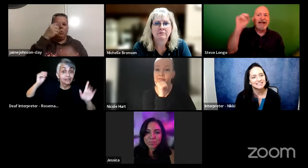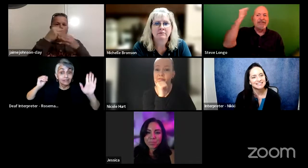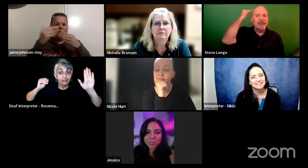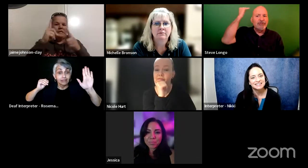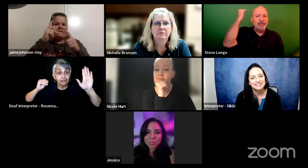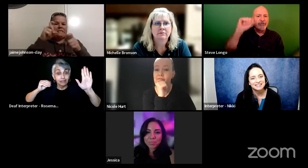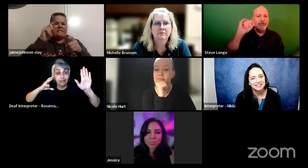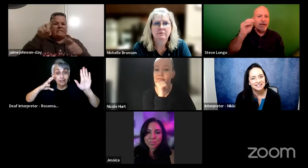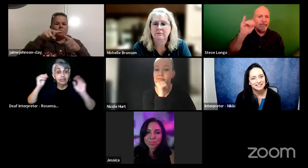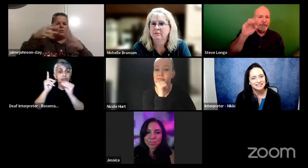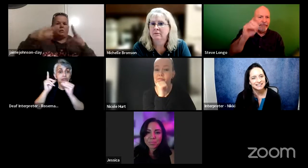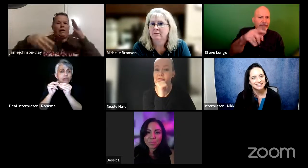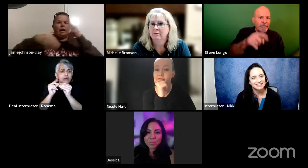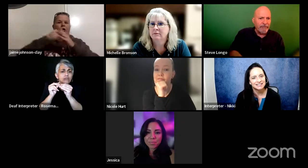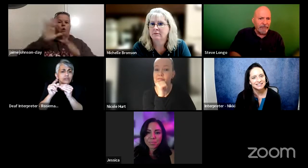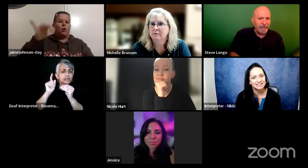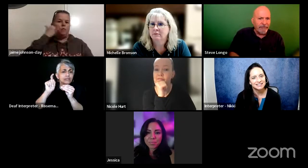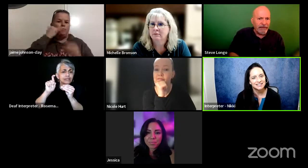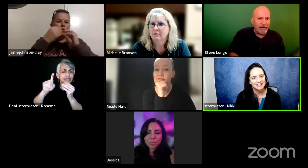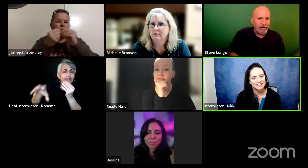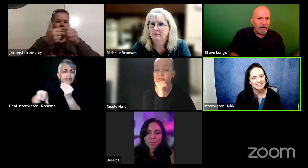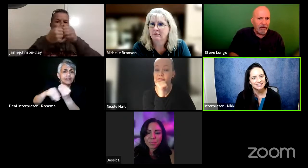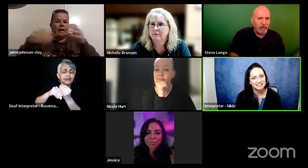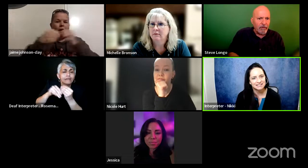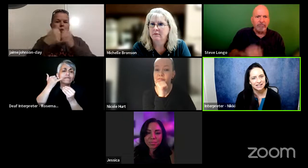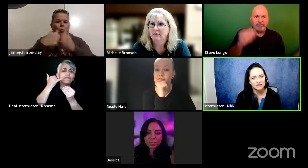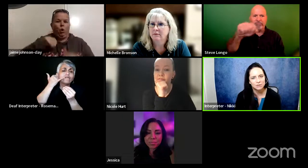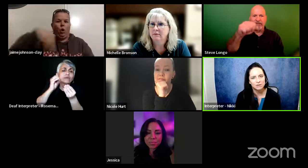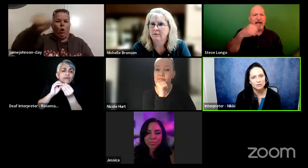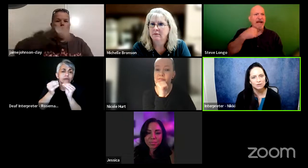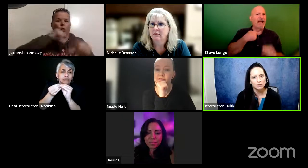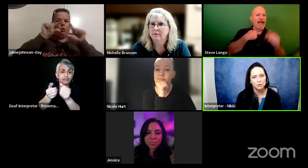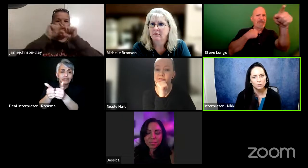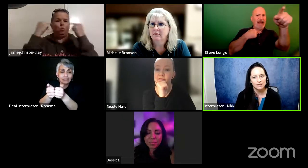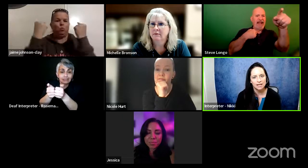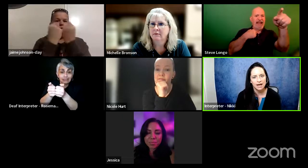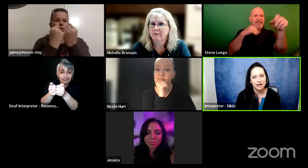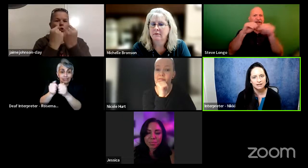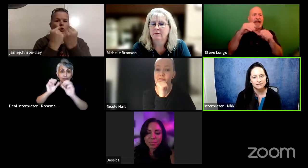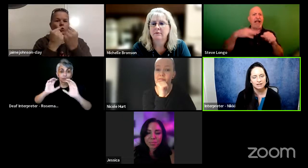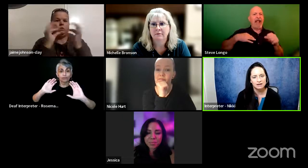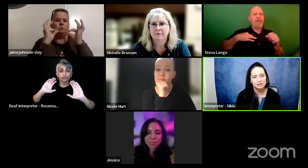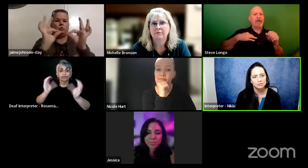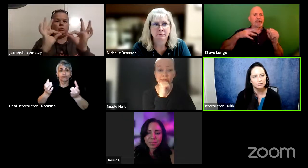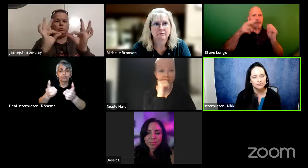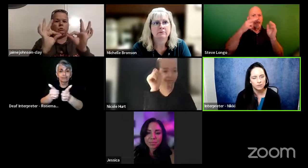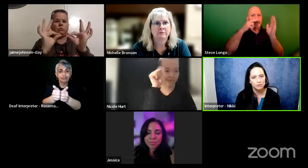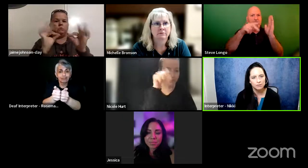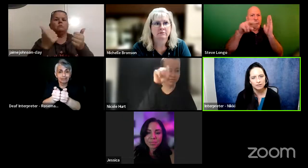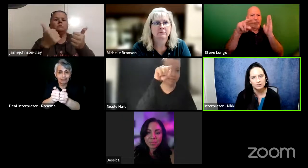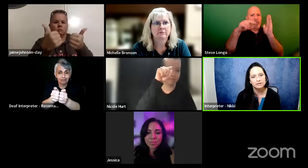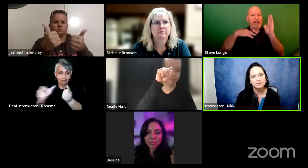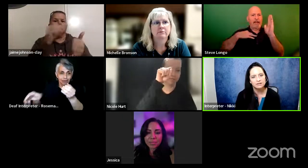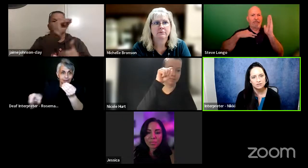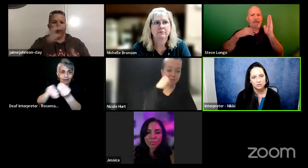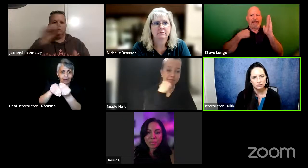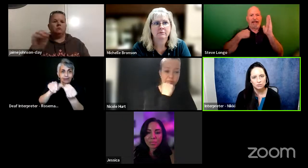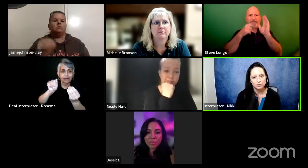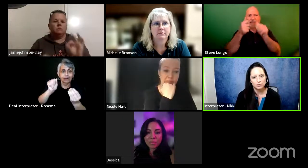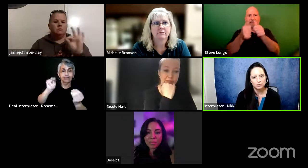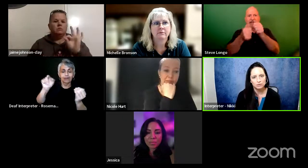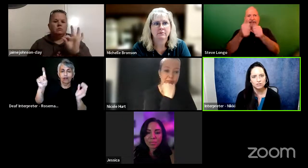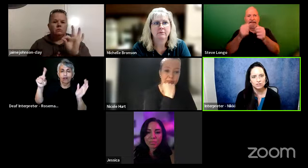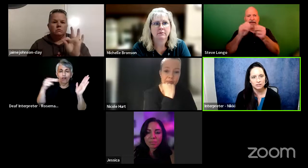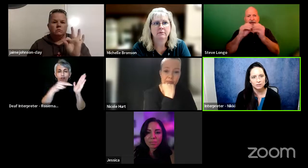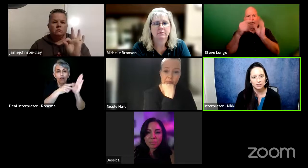Yes, Jamie. Yes, I just want to make sure that we add her phone number to the